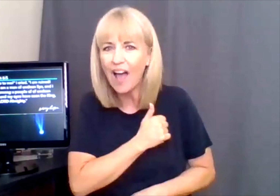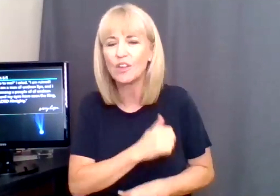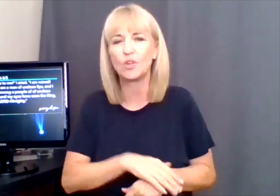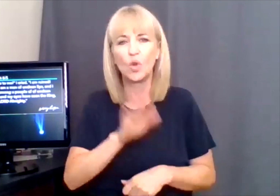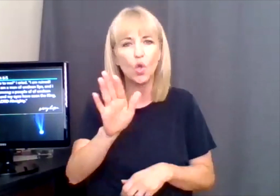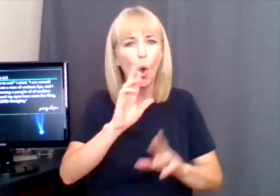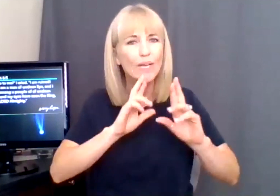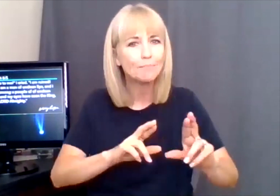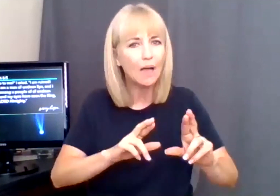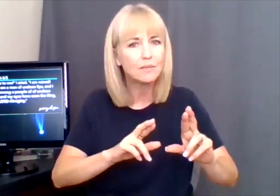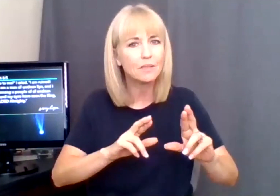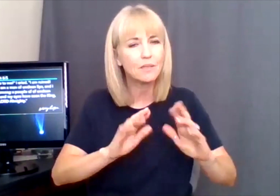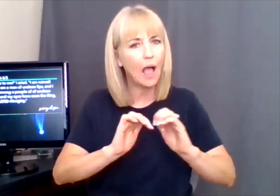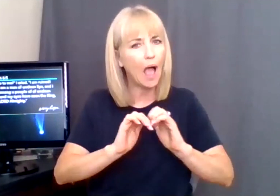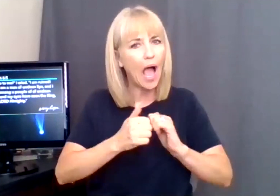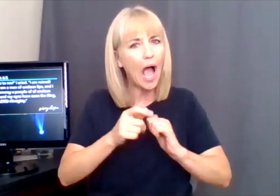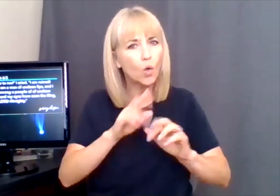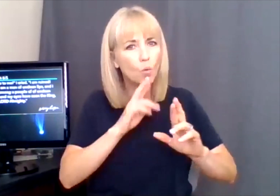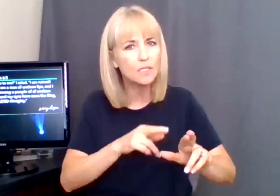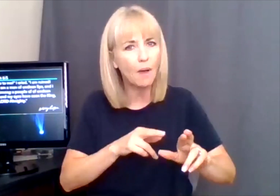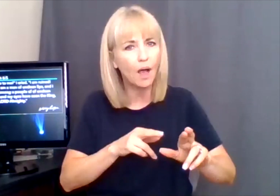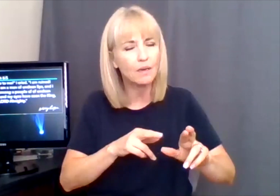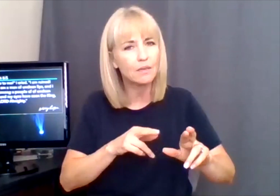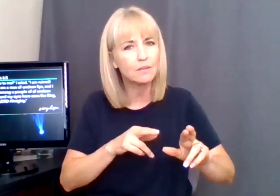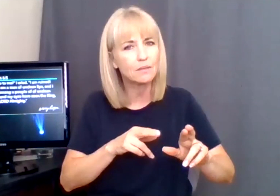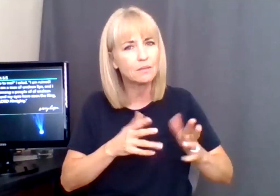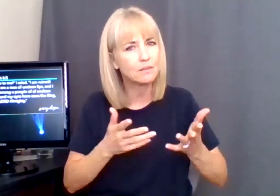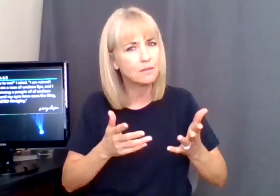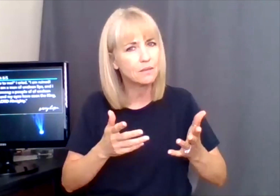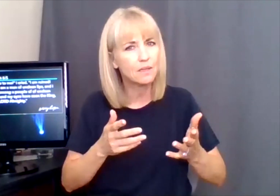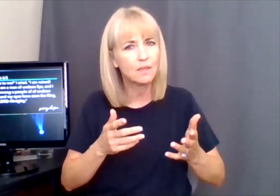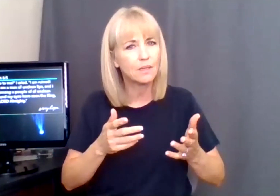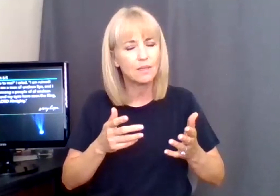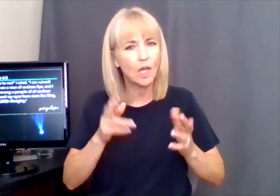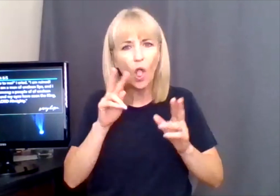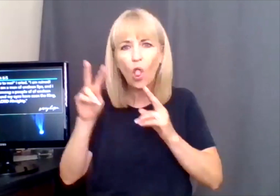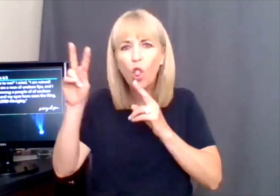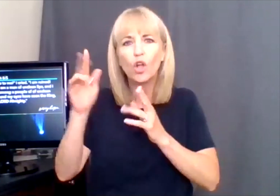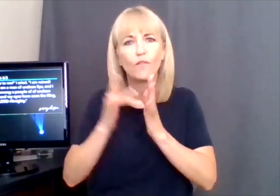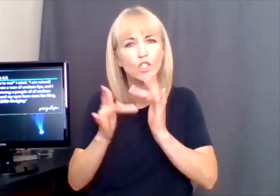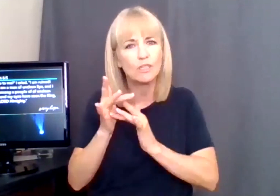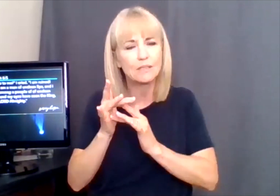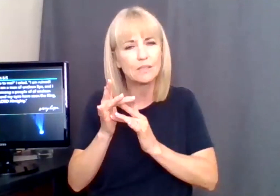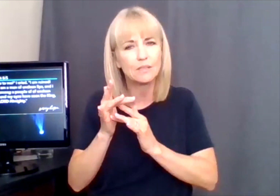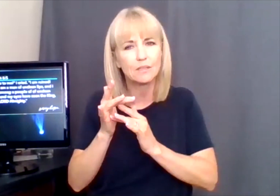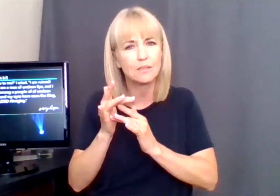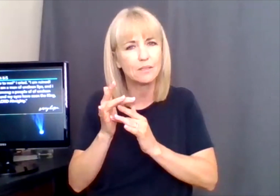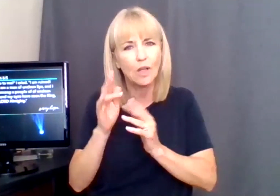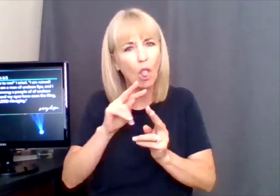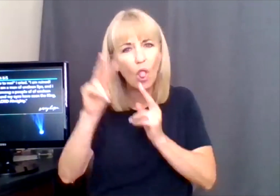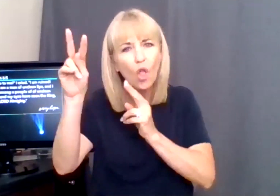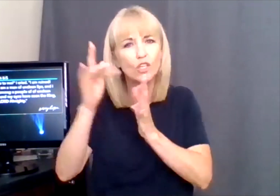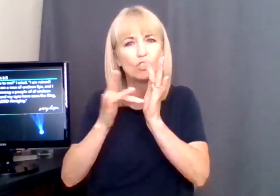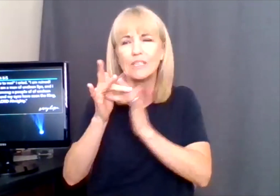said. I wonder if we should look at Jesus instead of the world around us justifying where we felt, saying, Jesus,